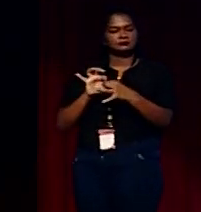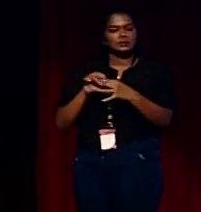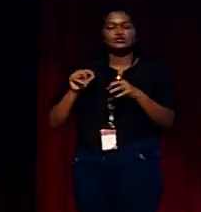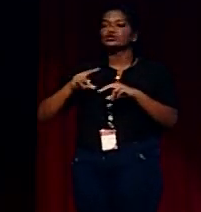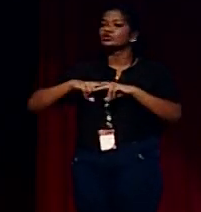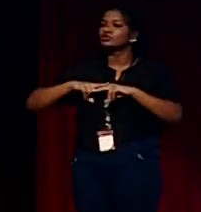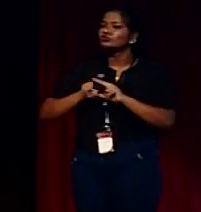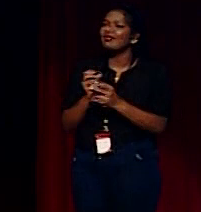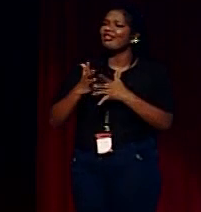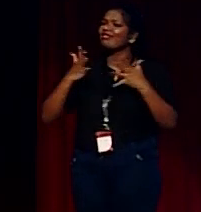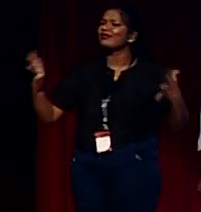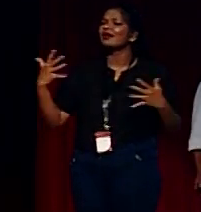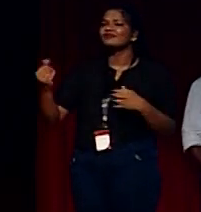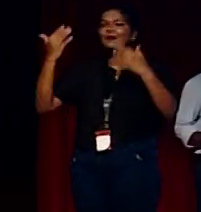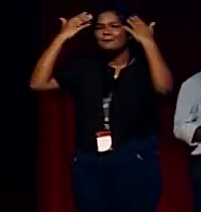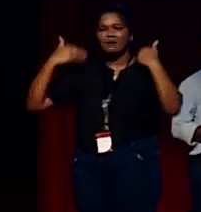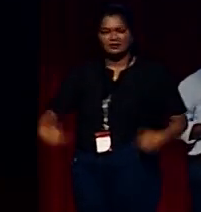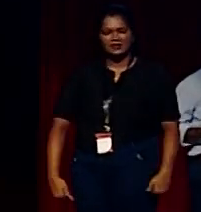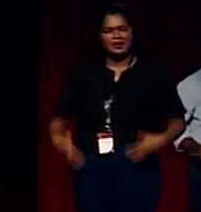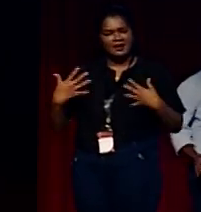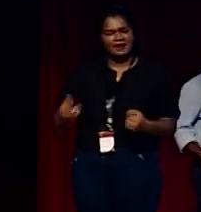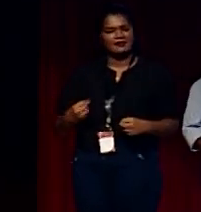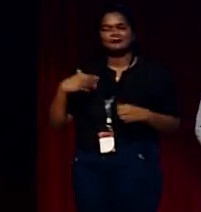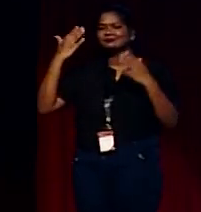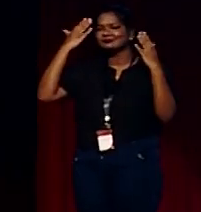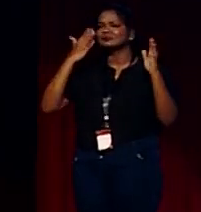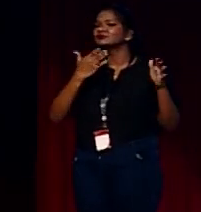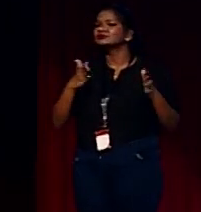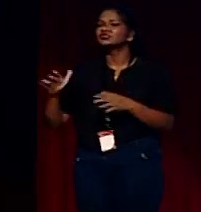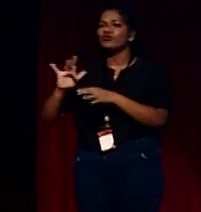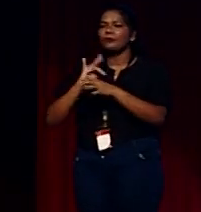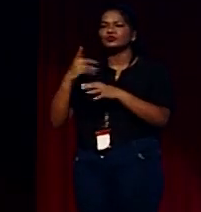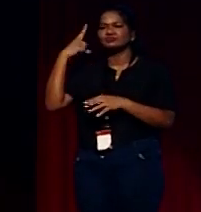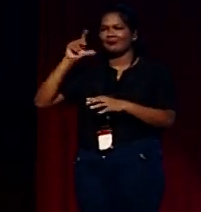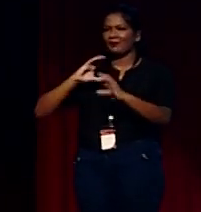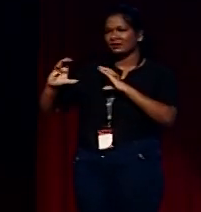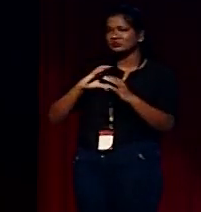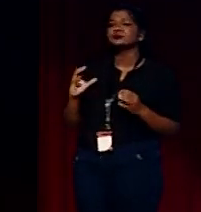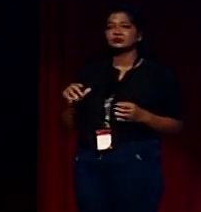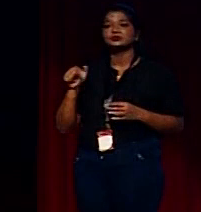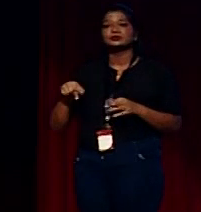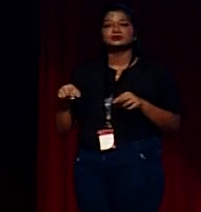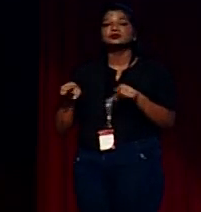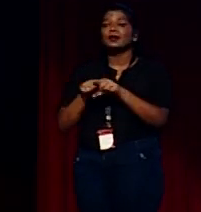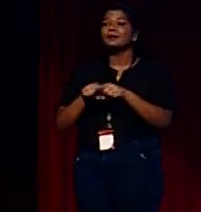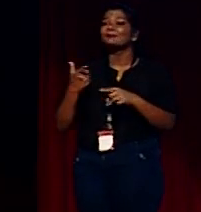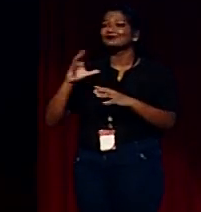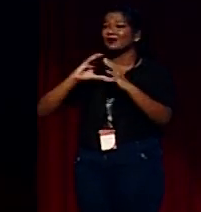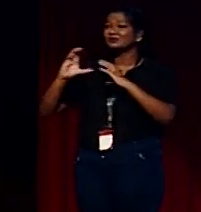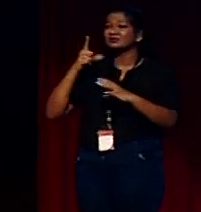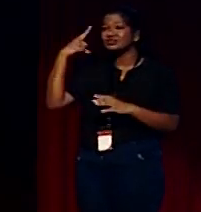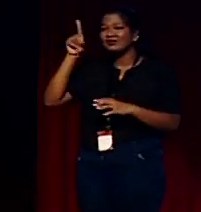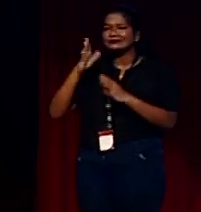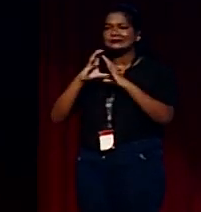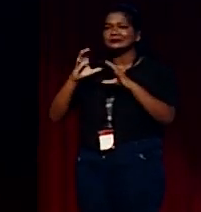total loss of functions of any body parts which restrict individual opportunities in communication. So to bridge this communication